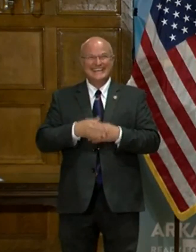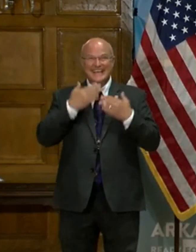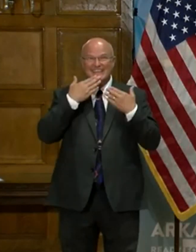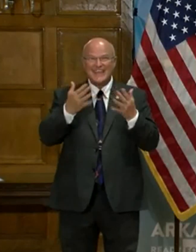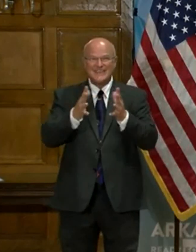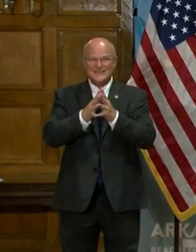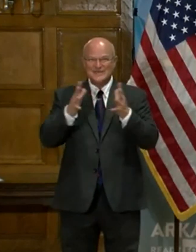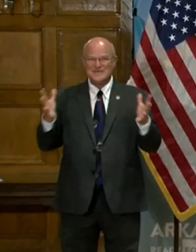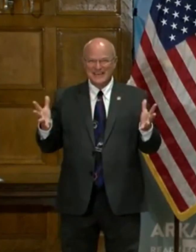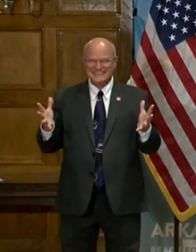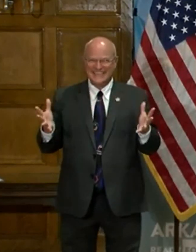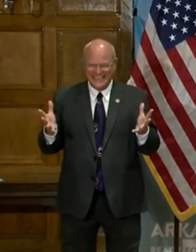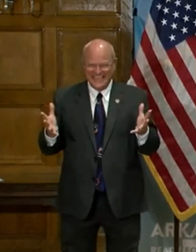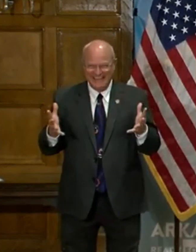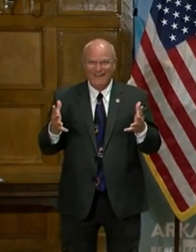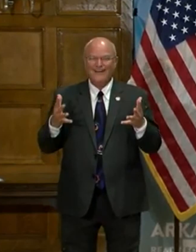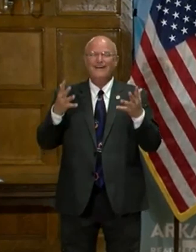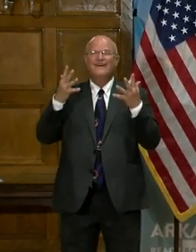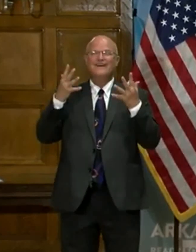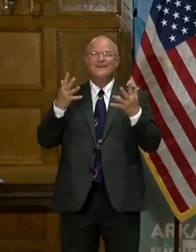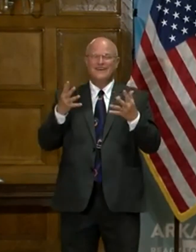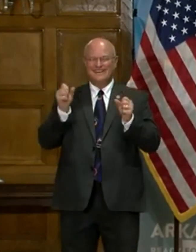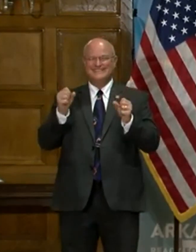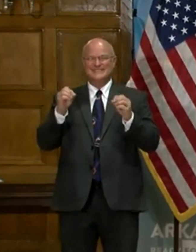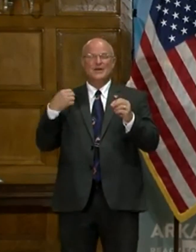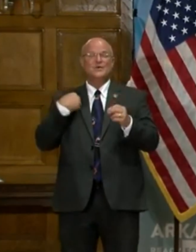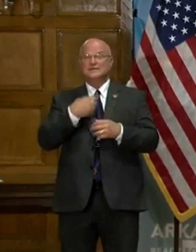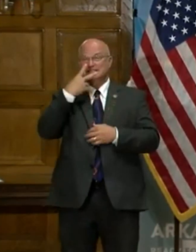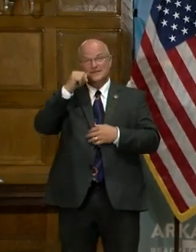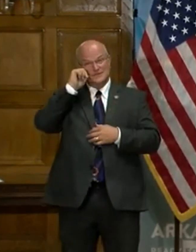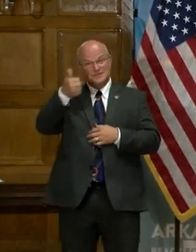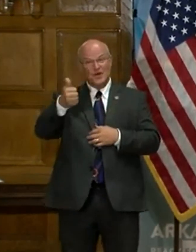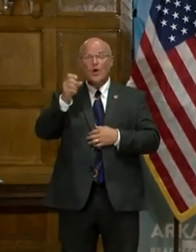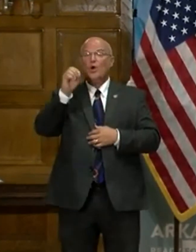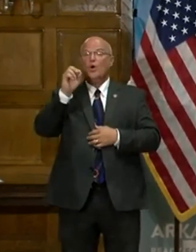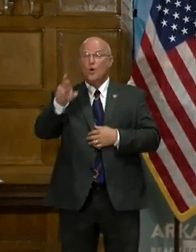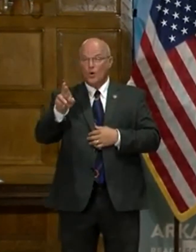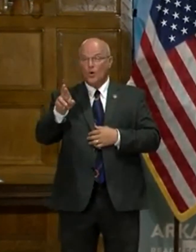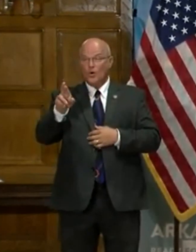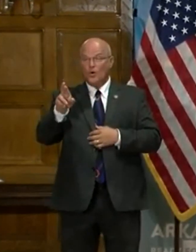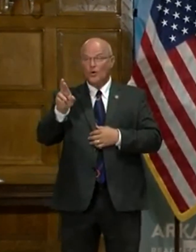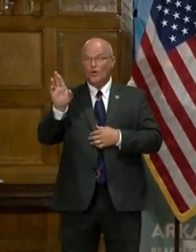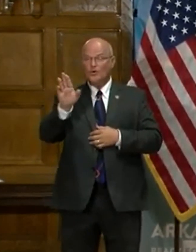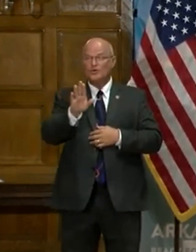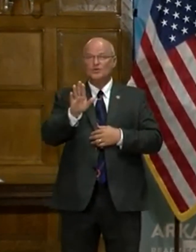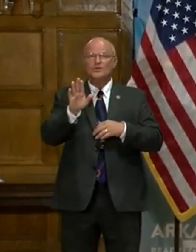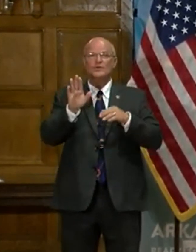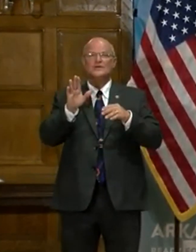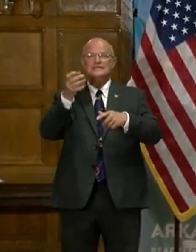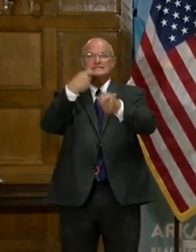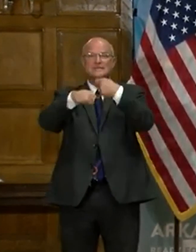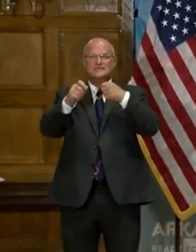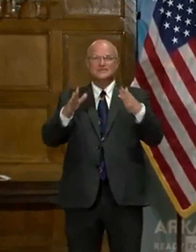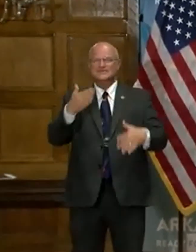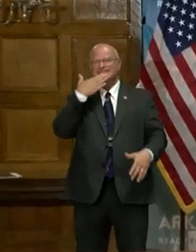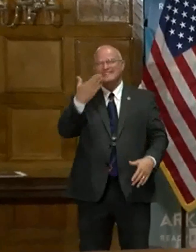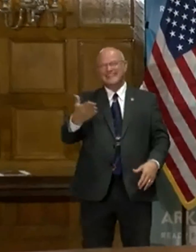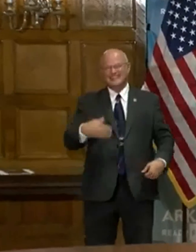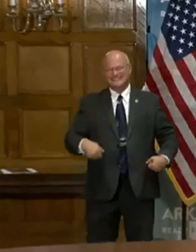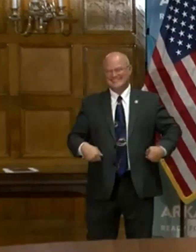thank you very much. So we'll see you tomorrow, or your outstanding substitutes.